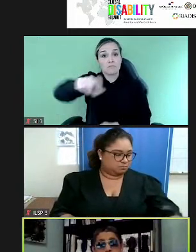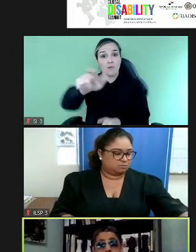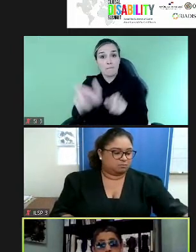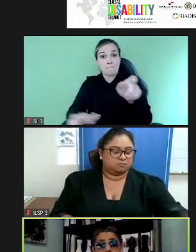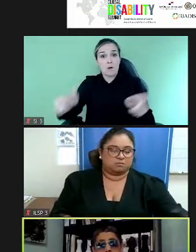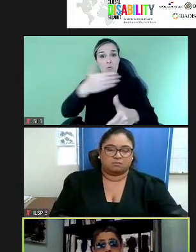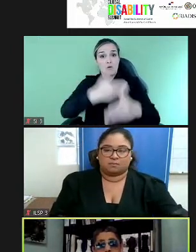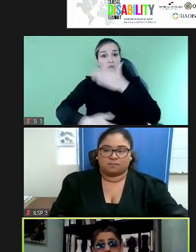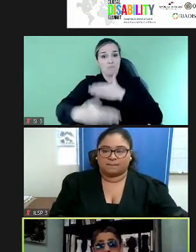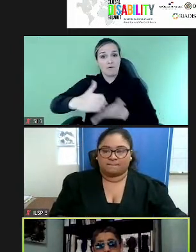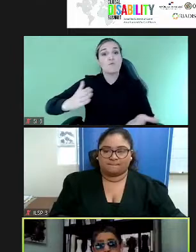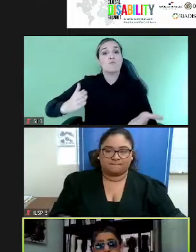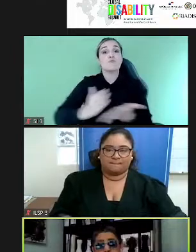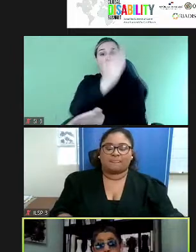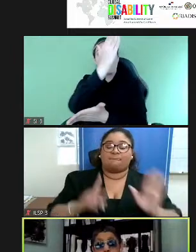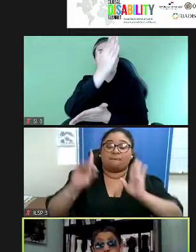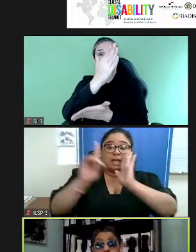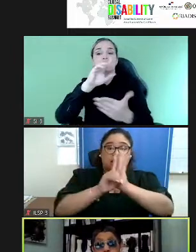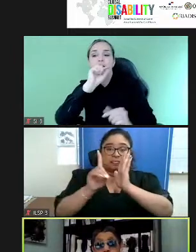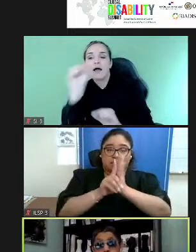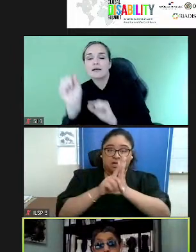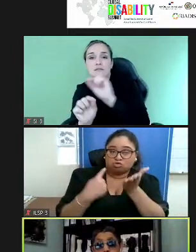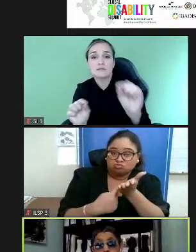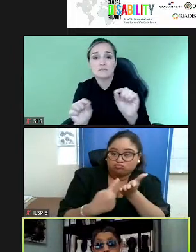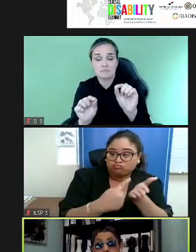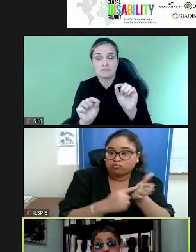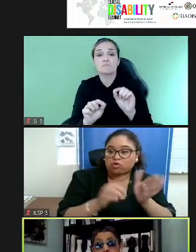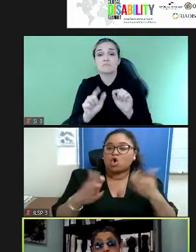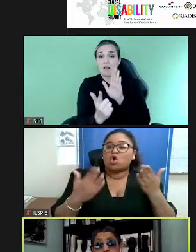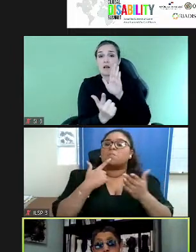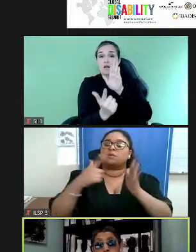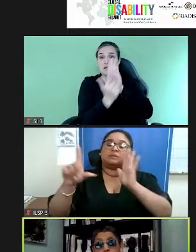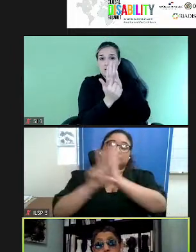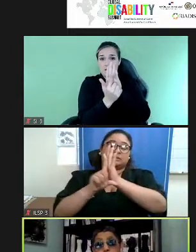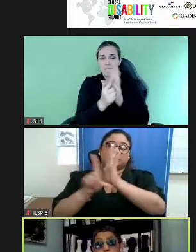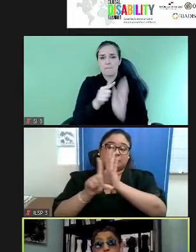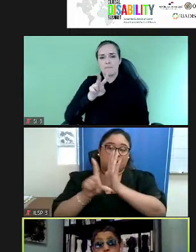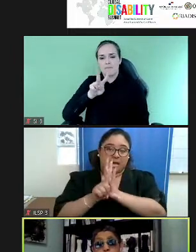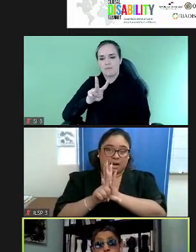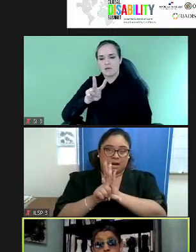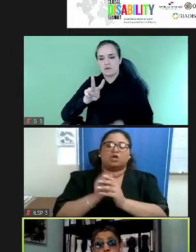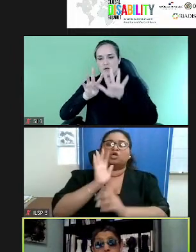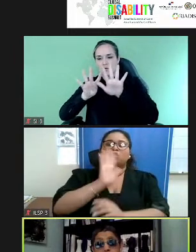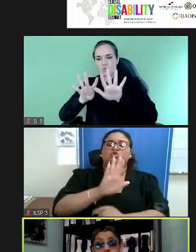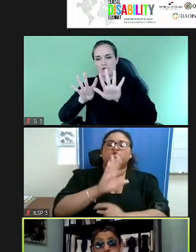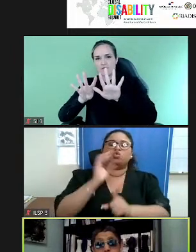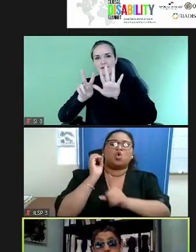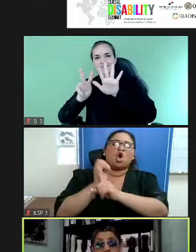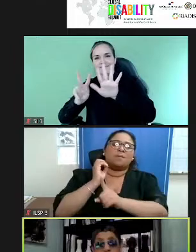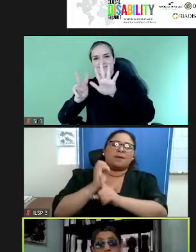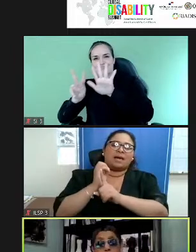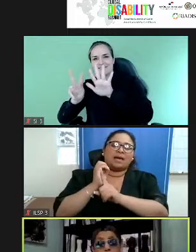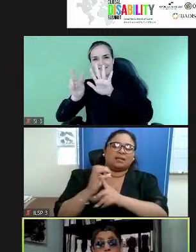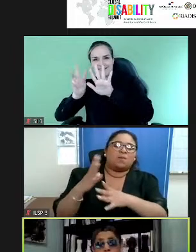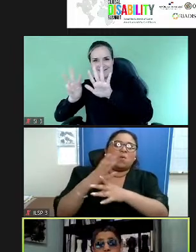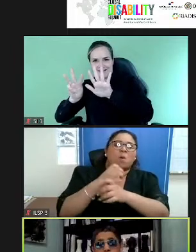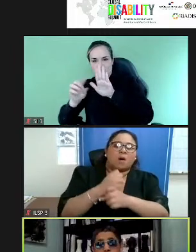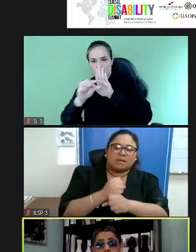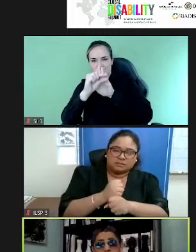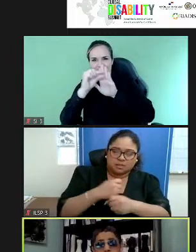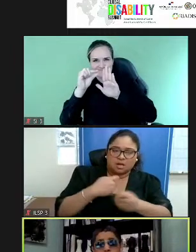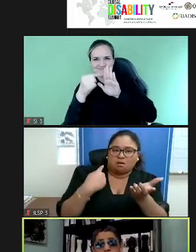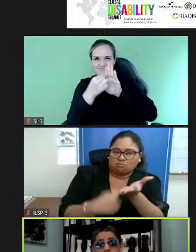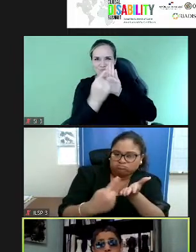right for consultation which is stated in law 29 773 as i was telling you the